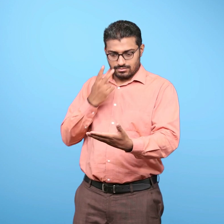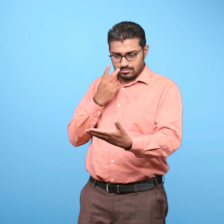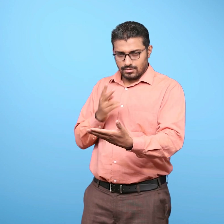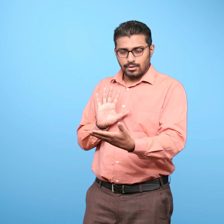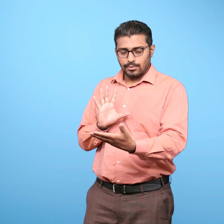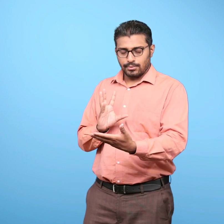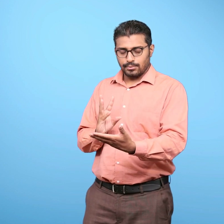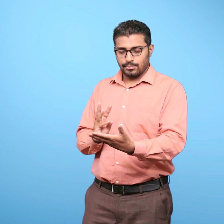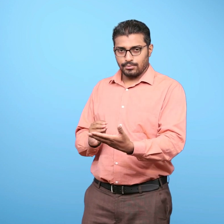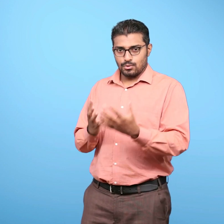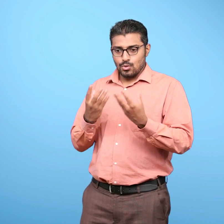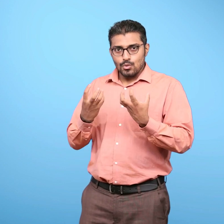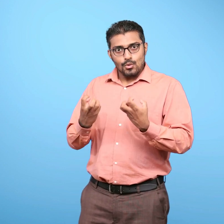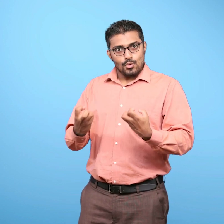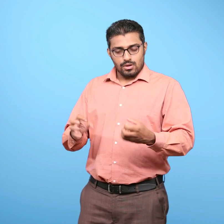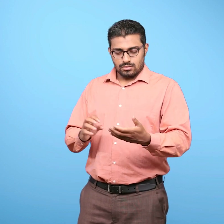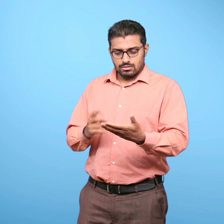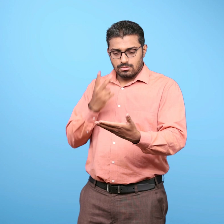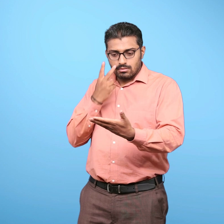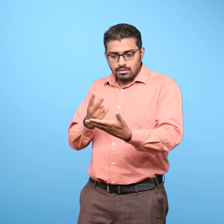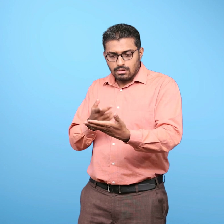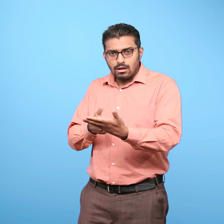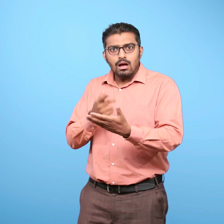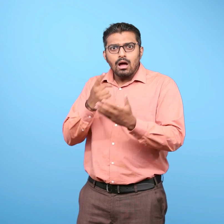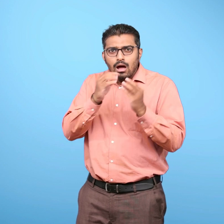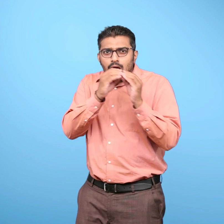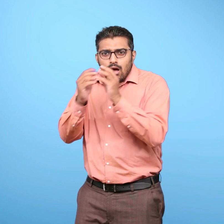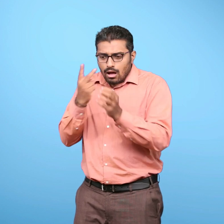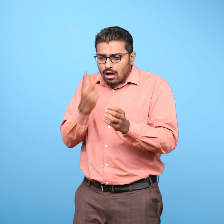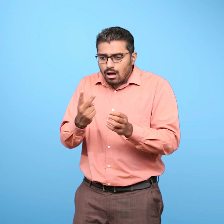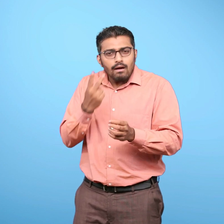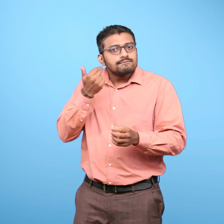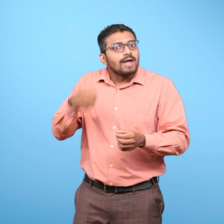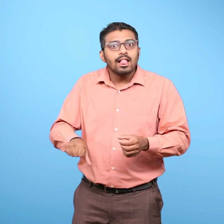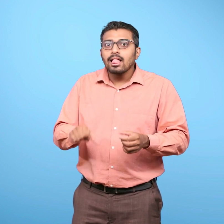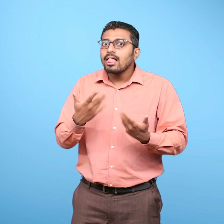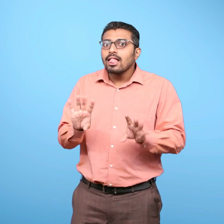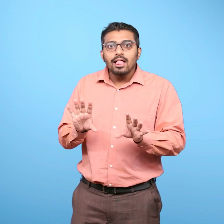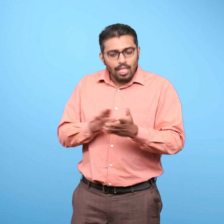Let the paper dry and you find that the letters of your message become invisible.